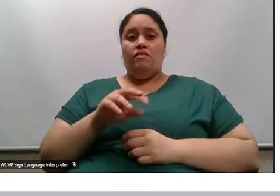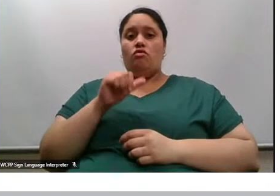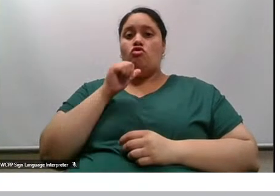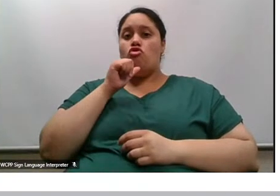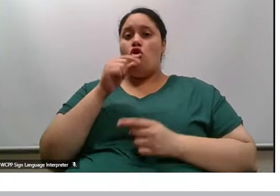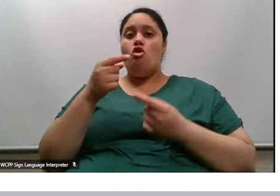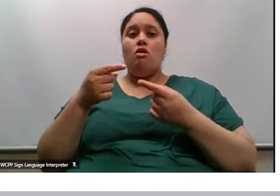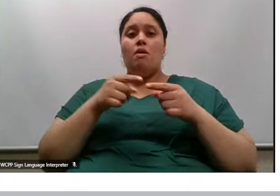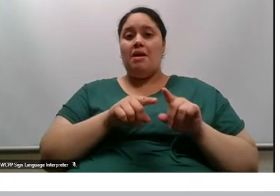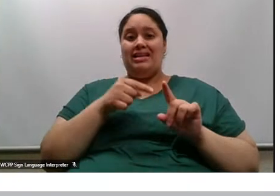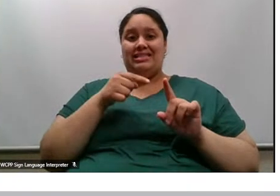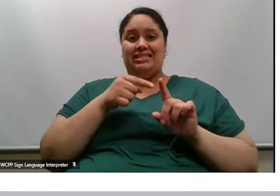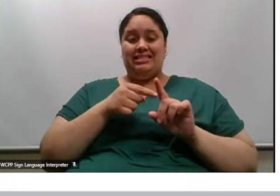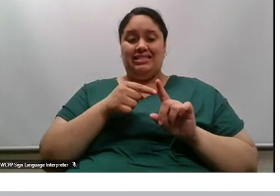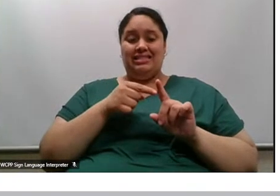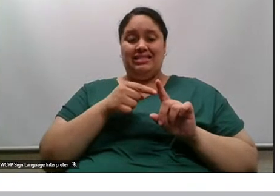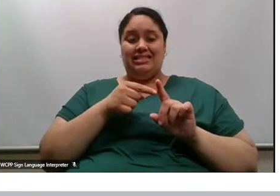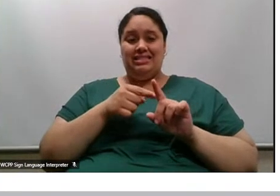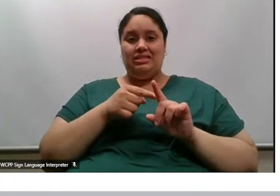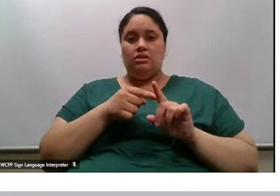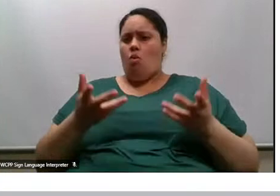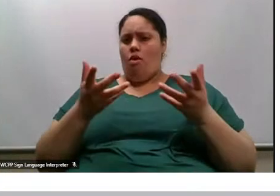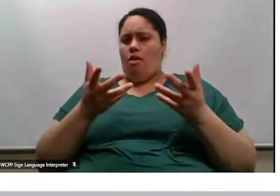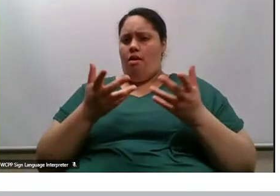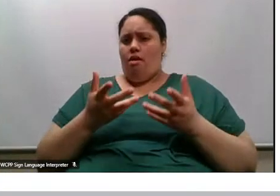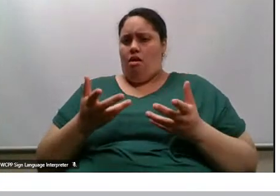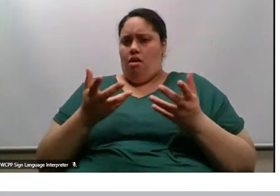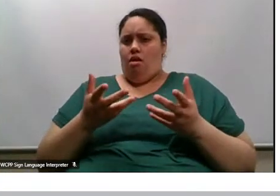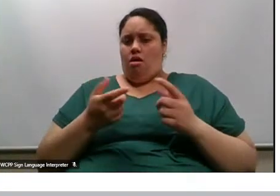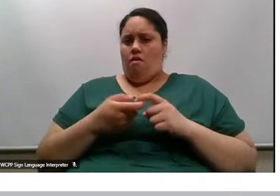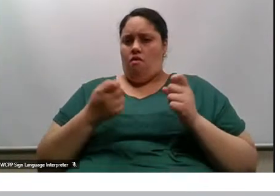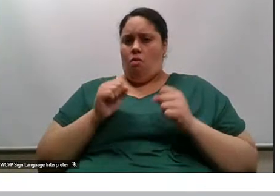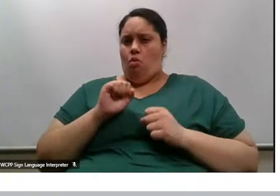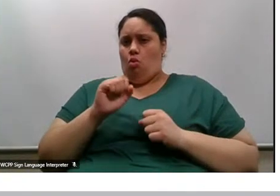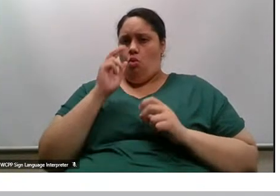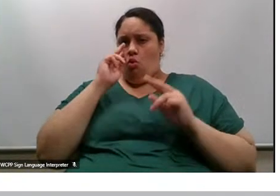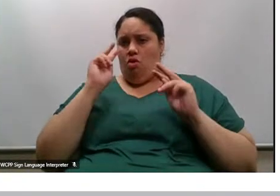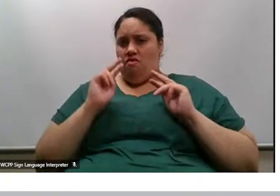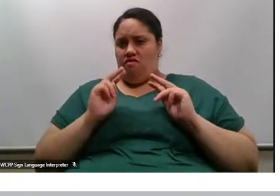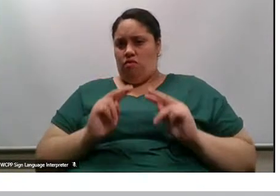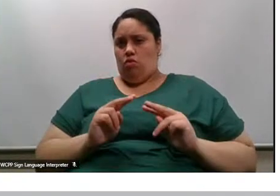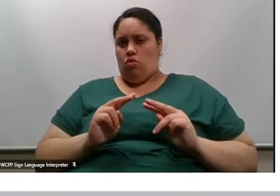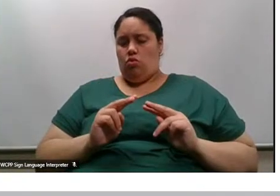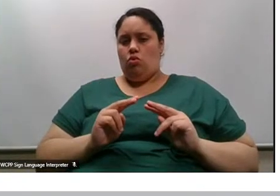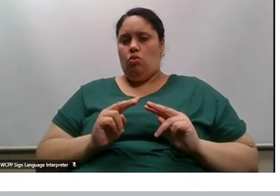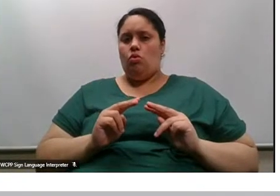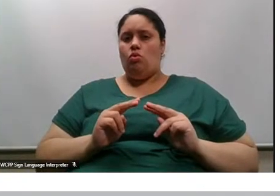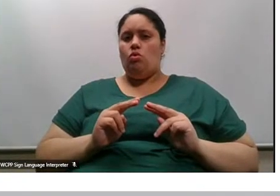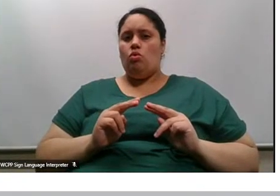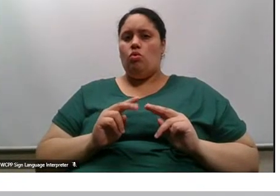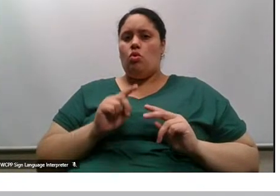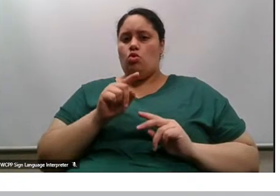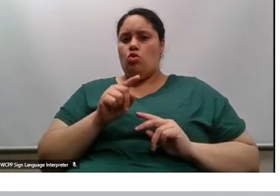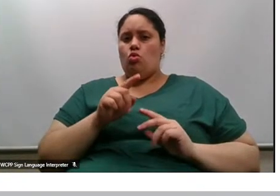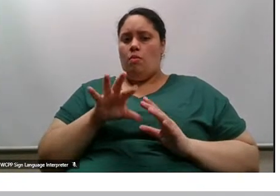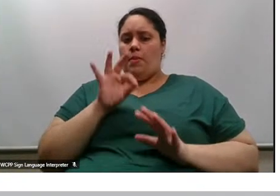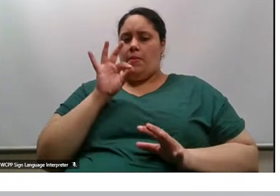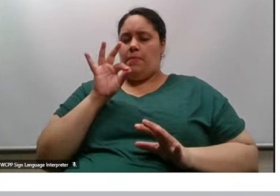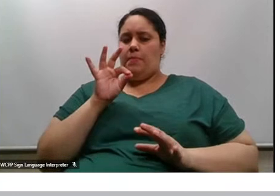non-compliance, where exactly from your point as the department, you have actually picked